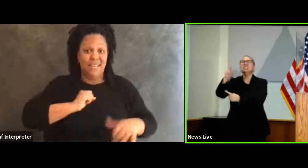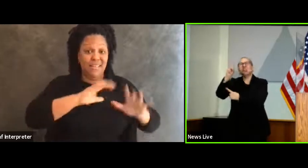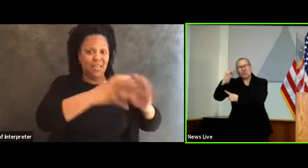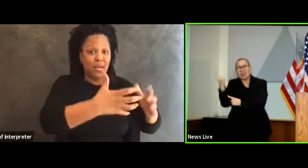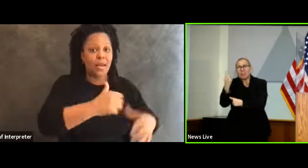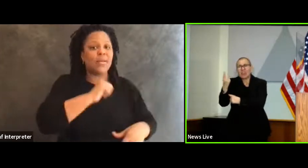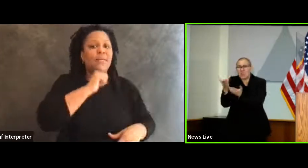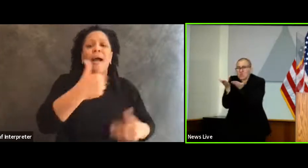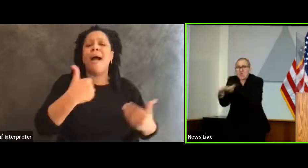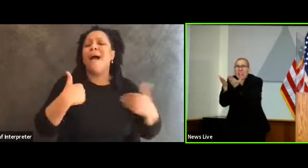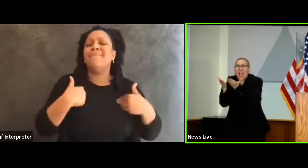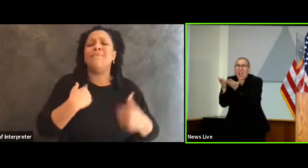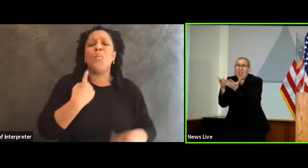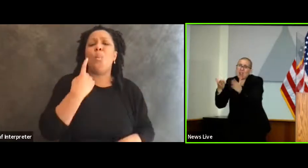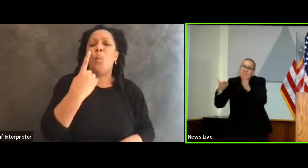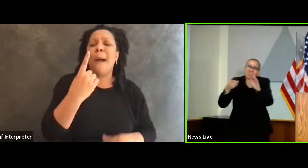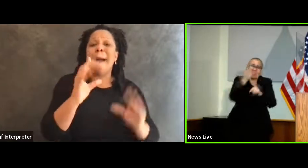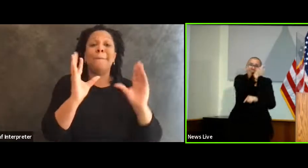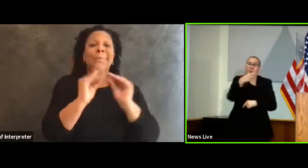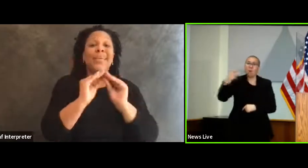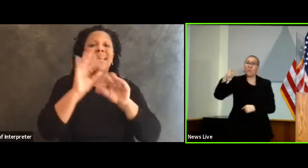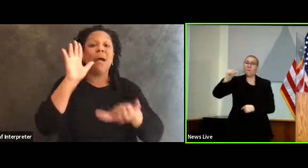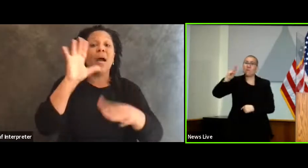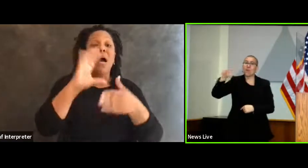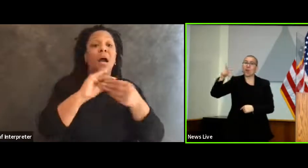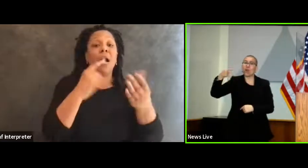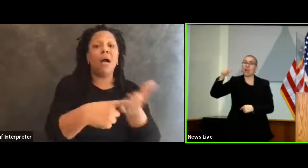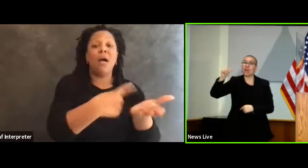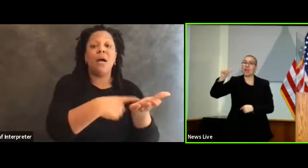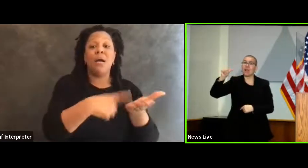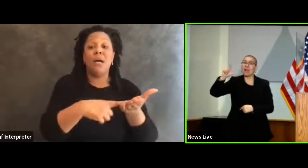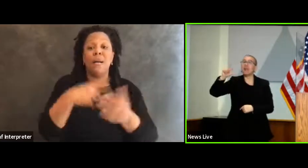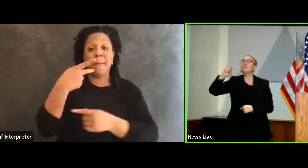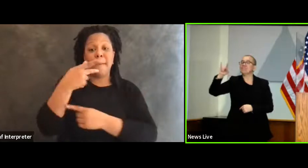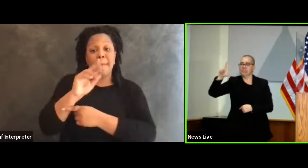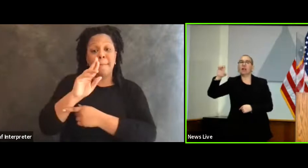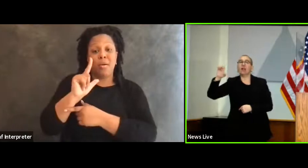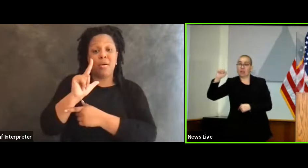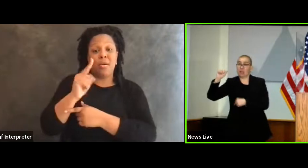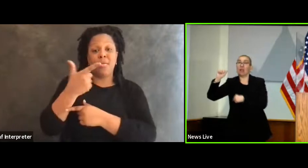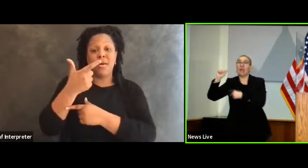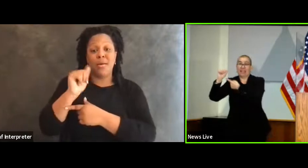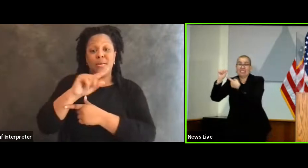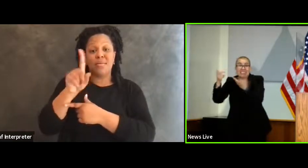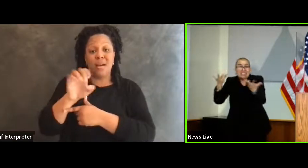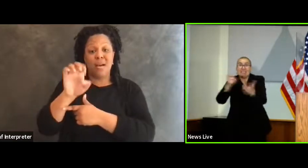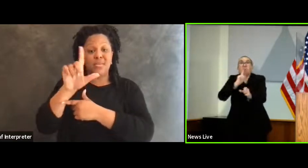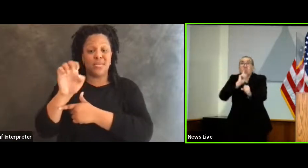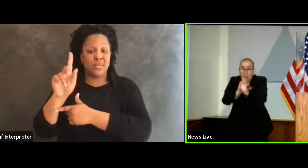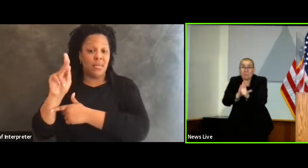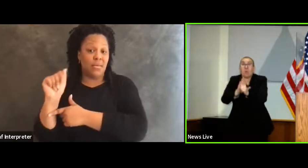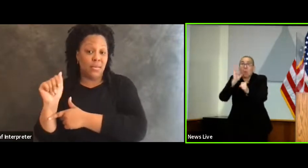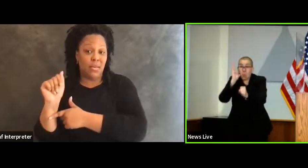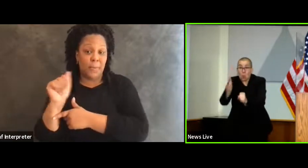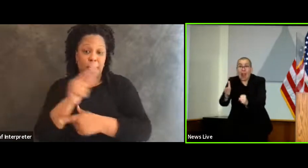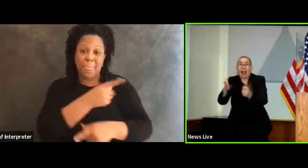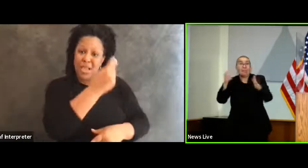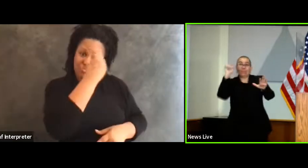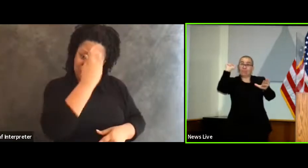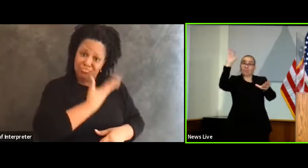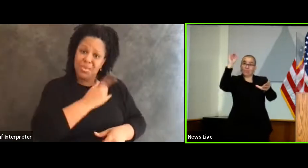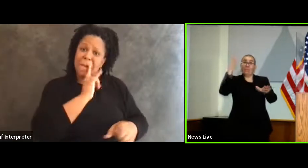Paul Gazelka gave us his word that the Senate would take additional steps to consider and adopt police reform